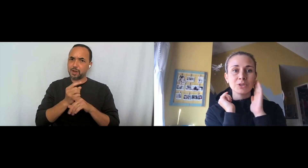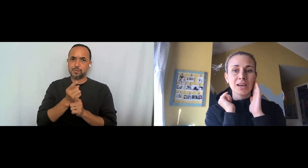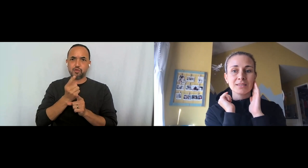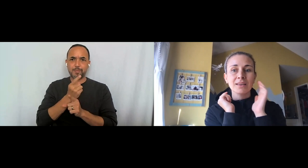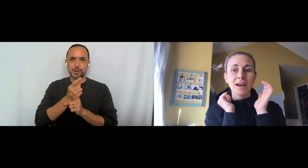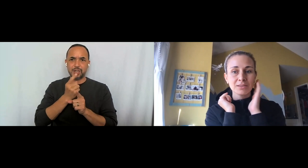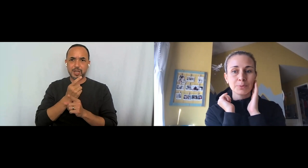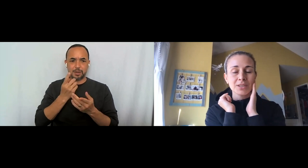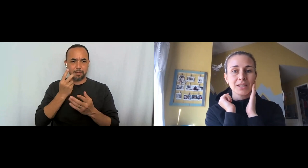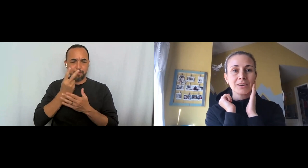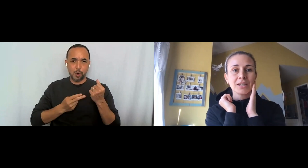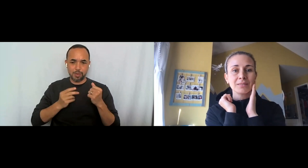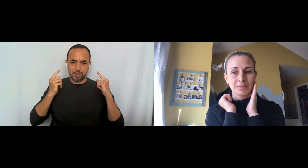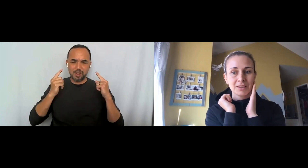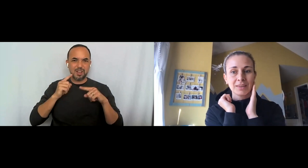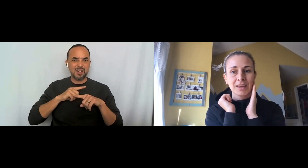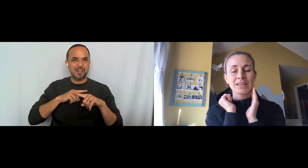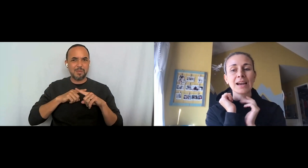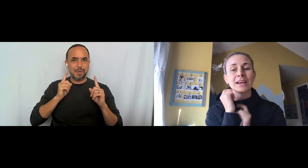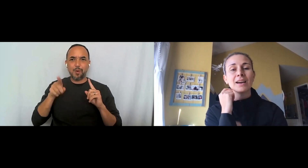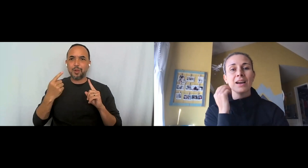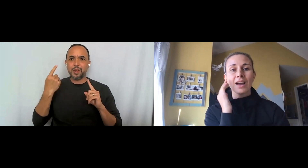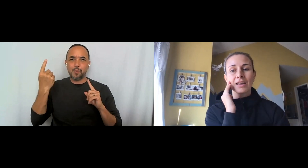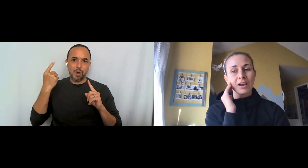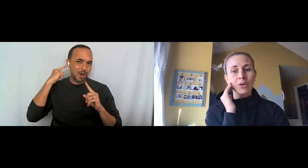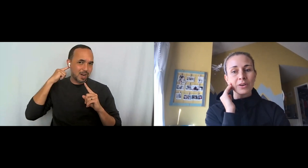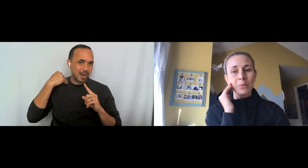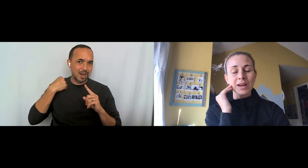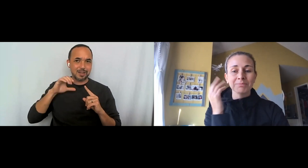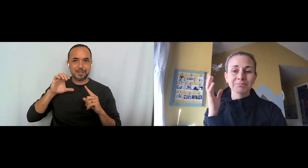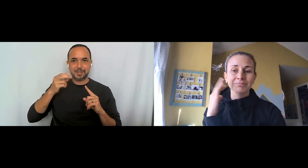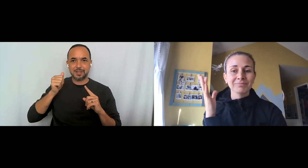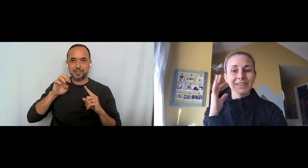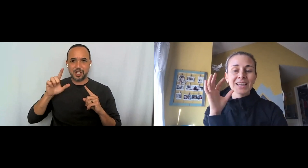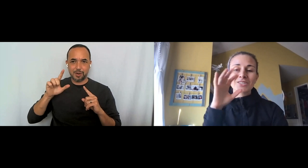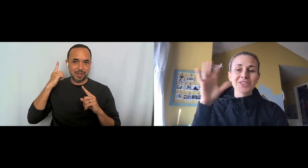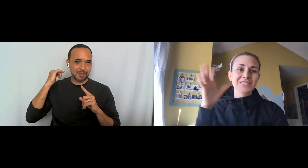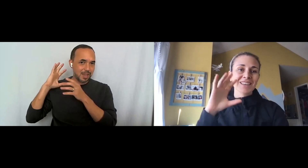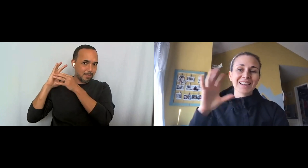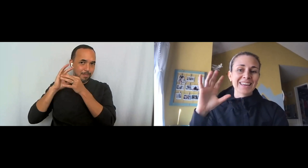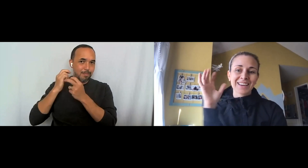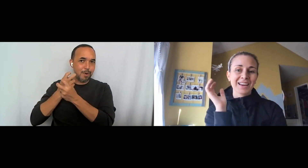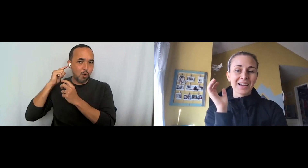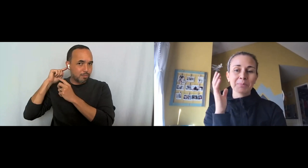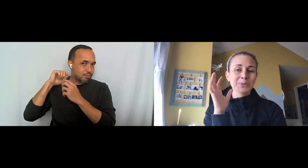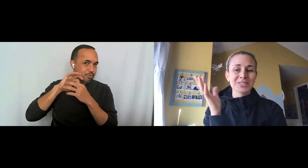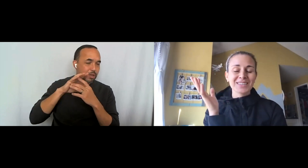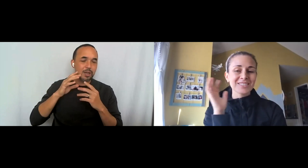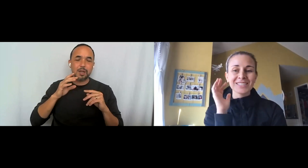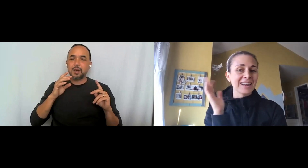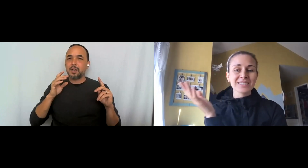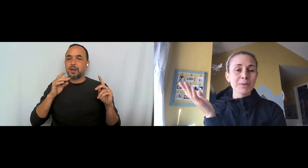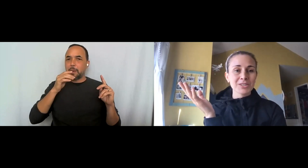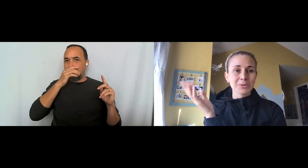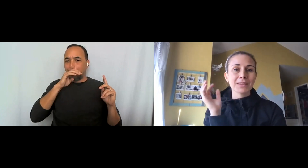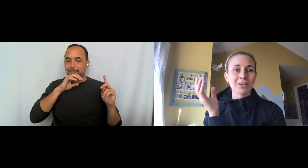So she has 100% hearing that side, and the other one is just like a percentage, it's